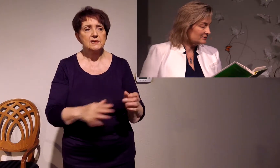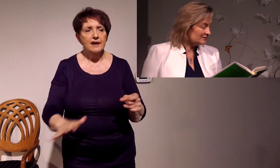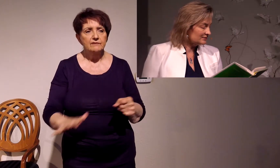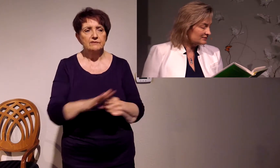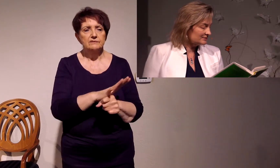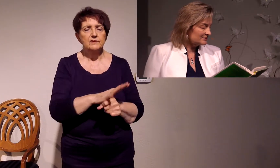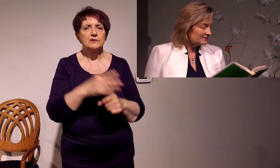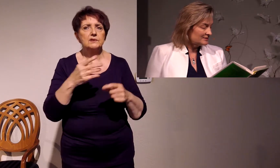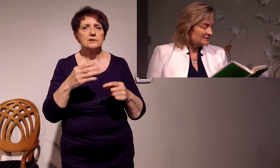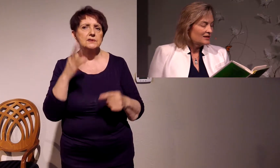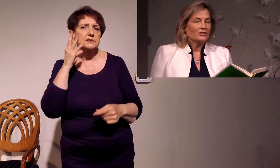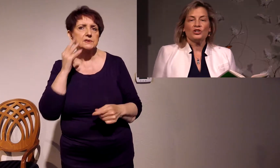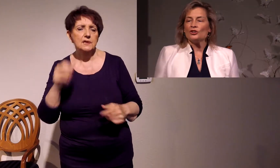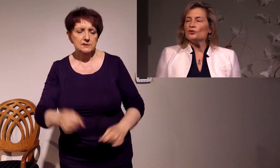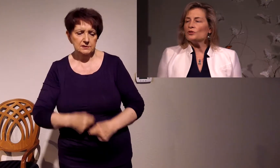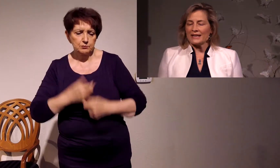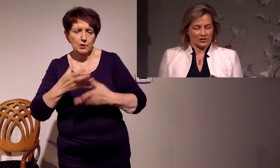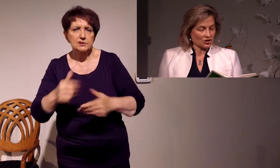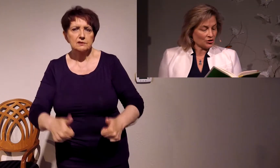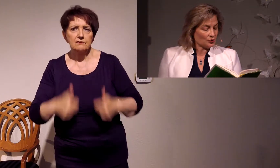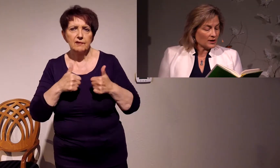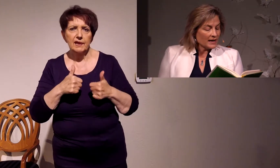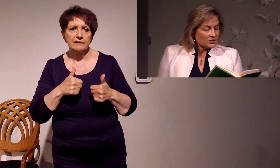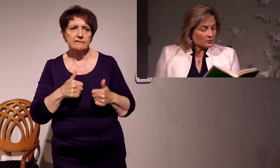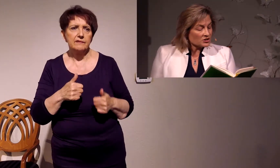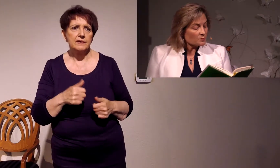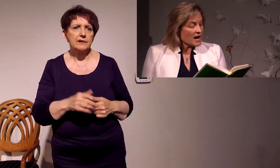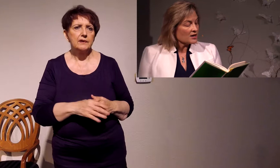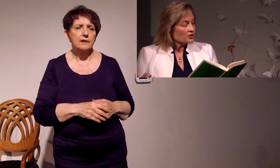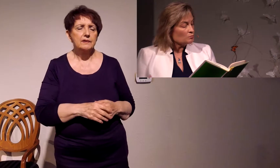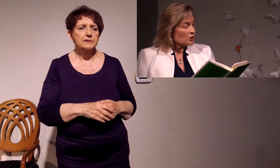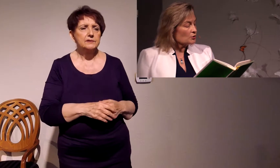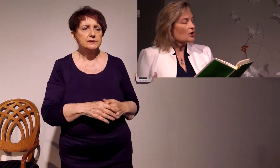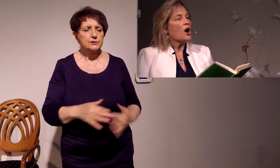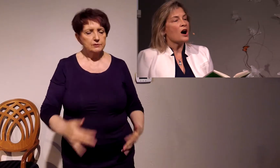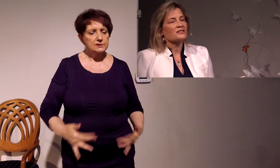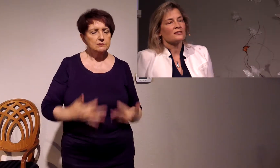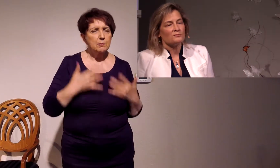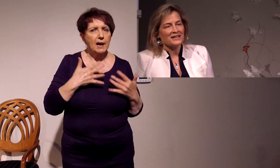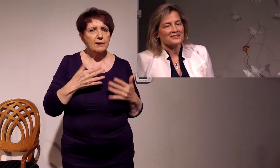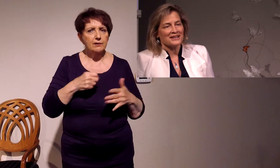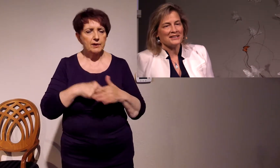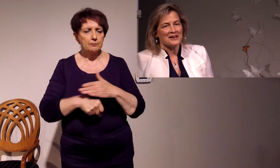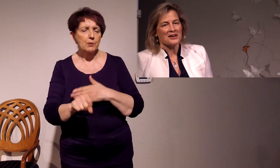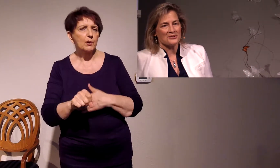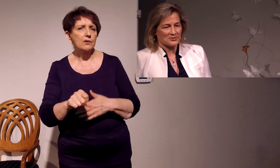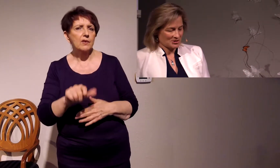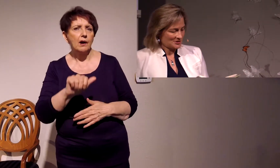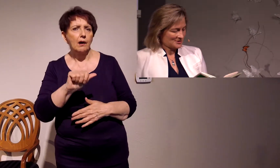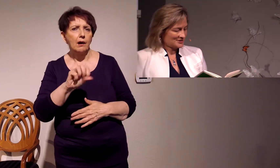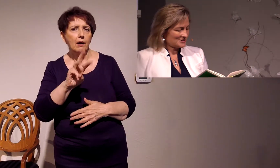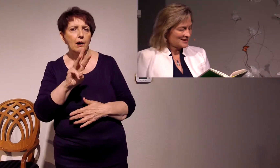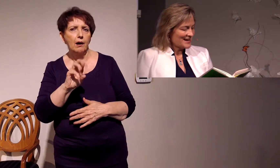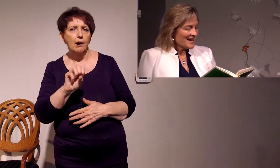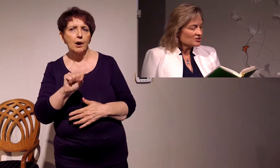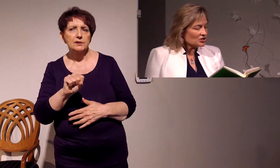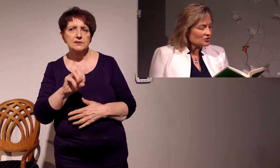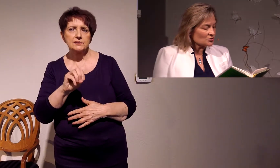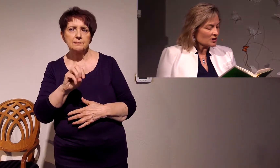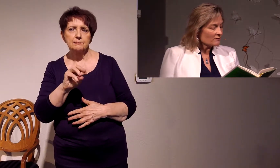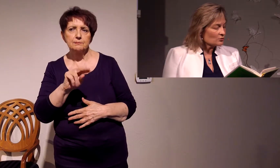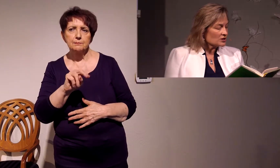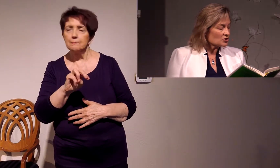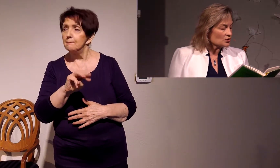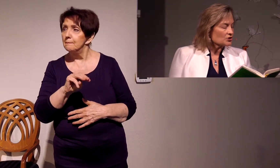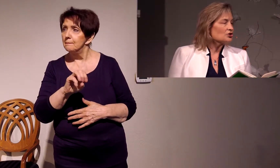life. The you that is you, to inspire and birth awesomeness in others, and to